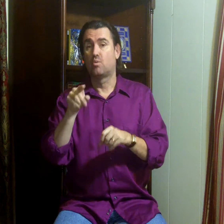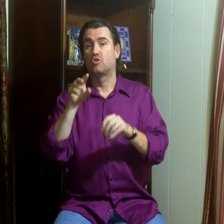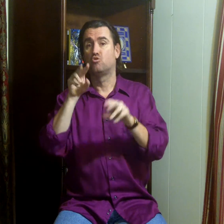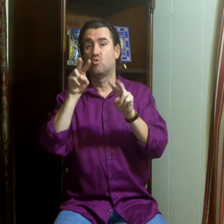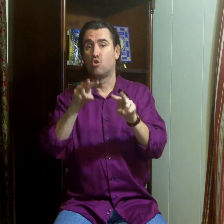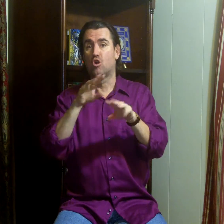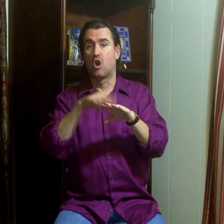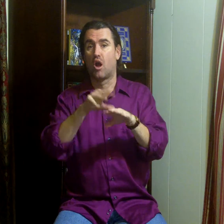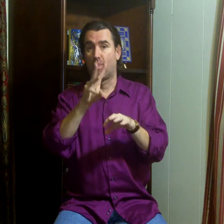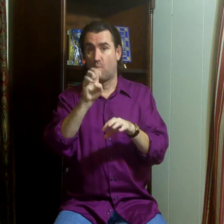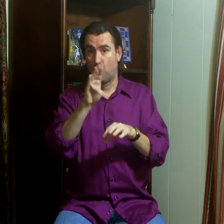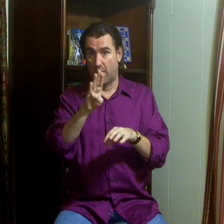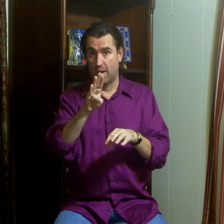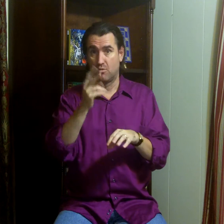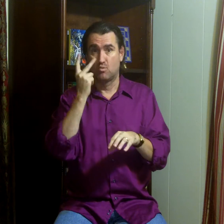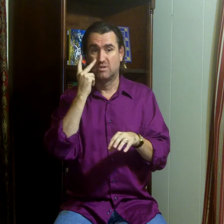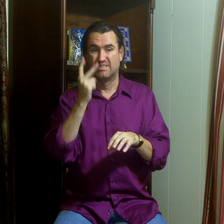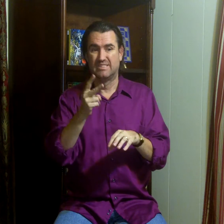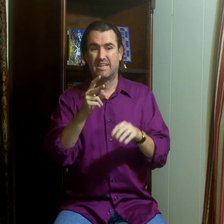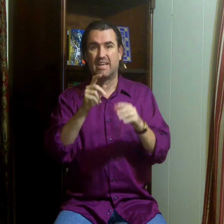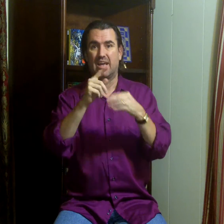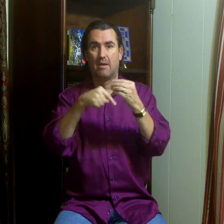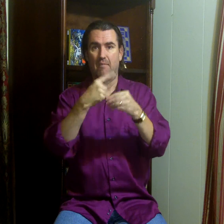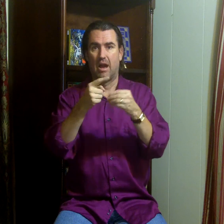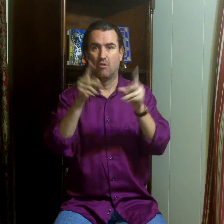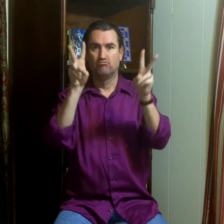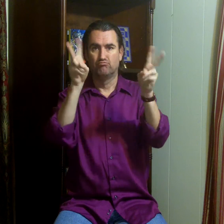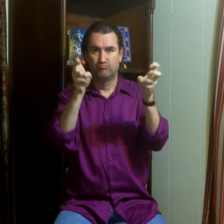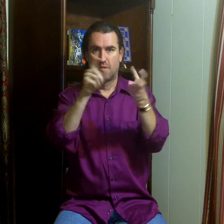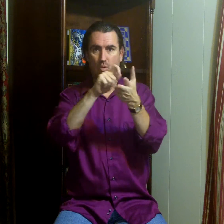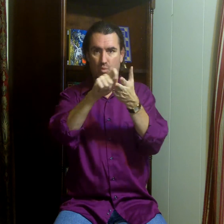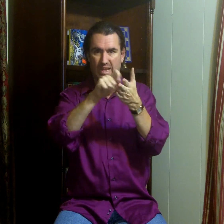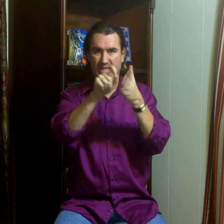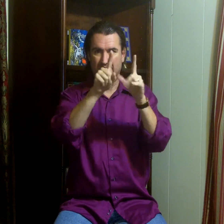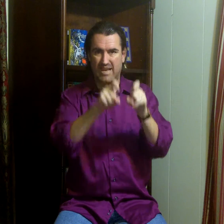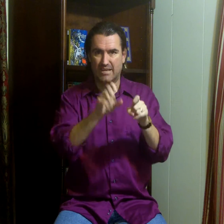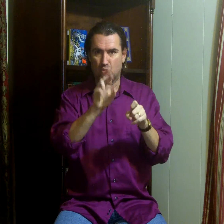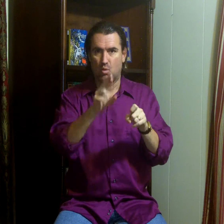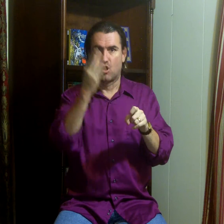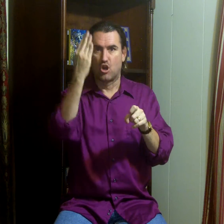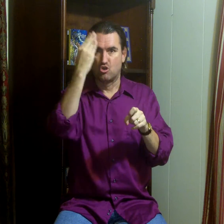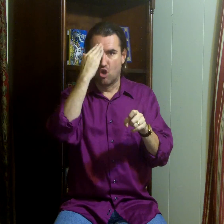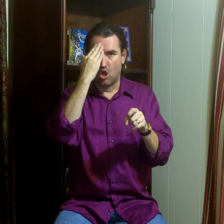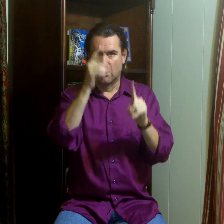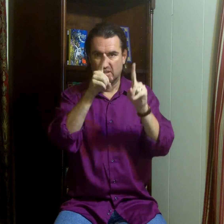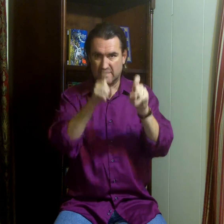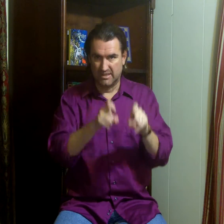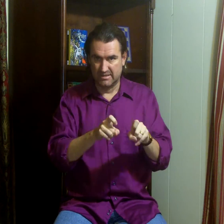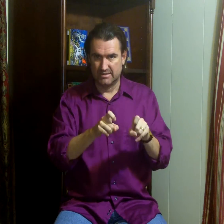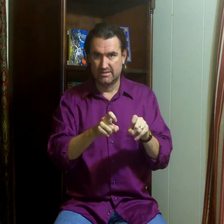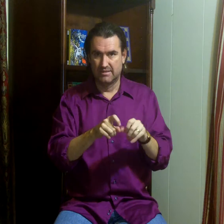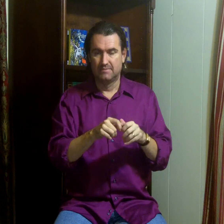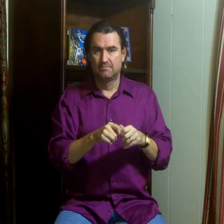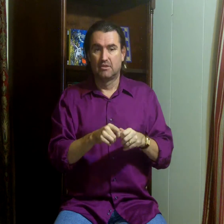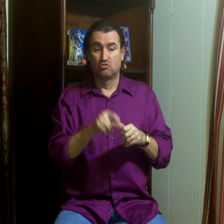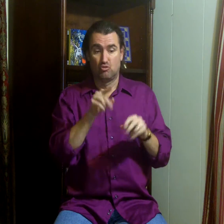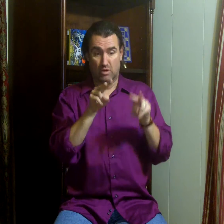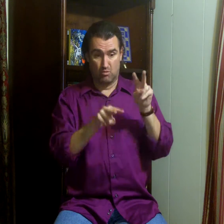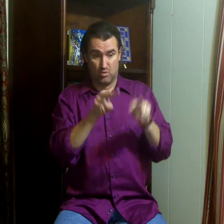the knowledge standards and actually use that to prep yourself for their knowledge portion of the test. However, their knowledge portion